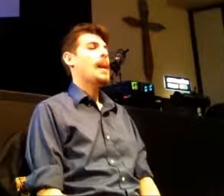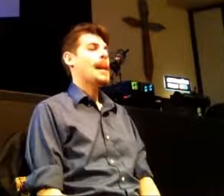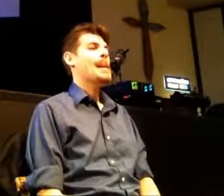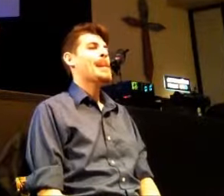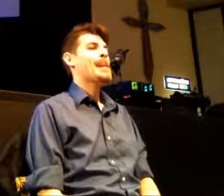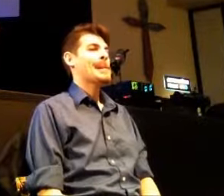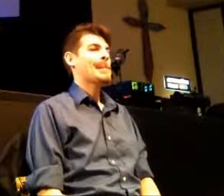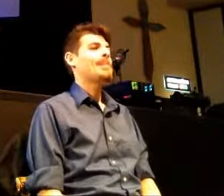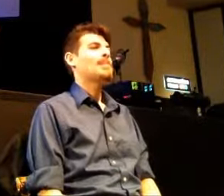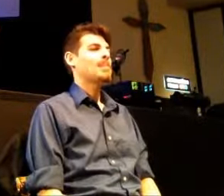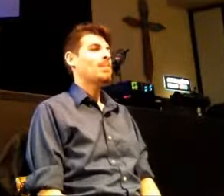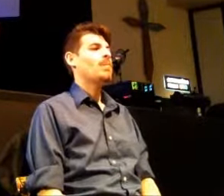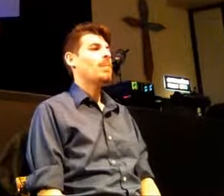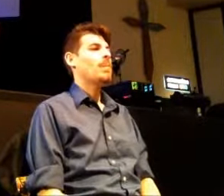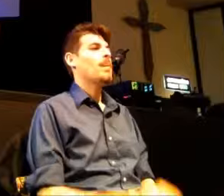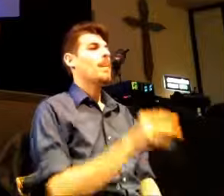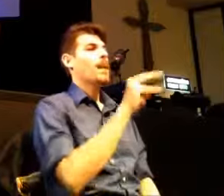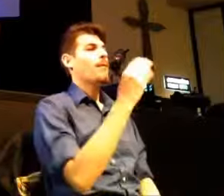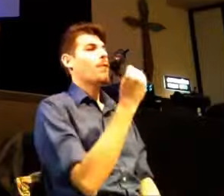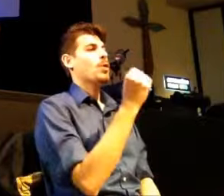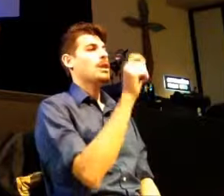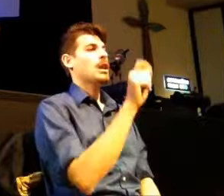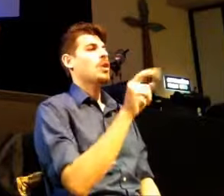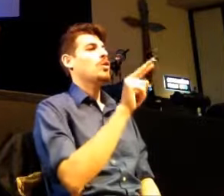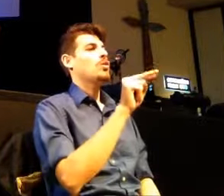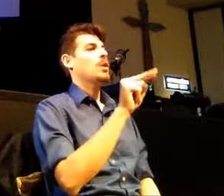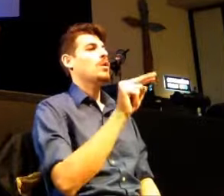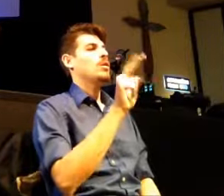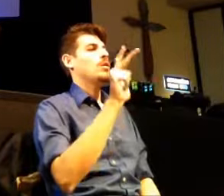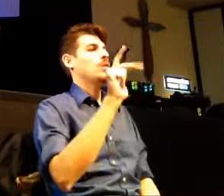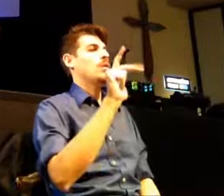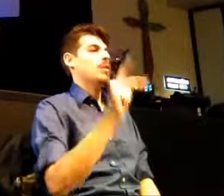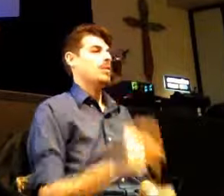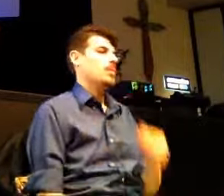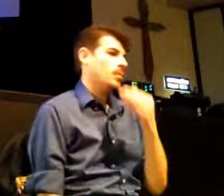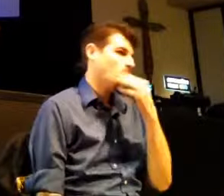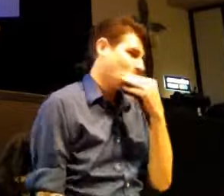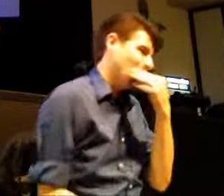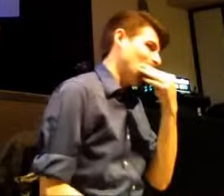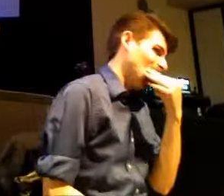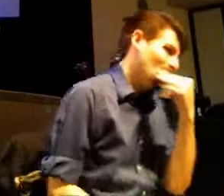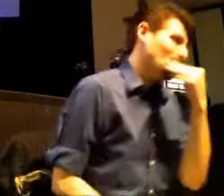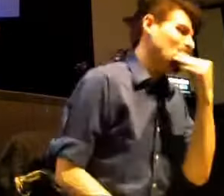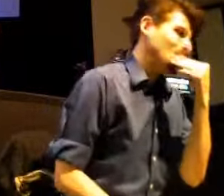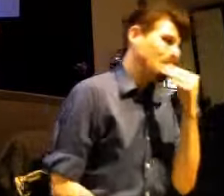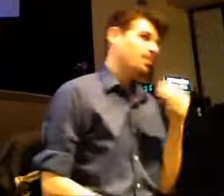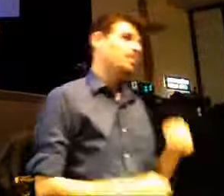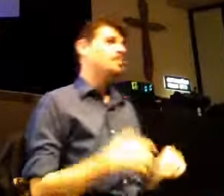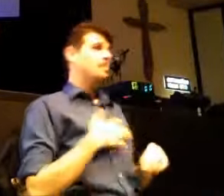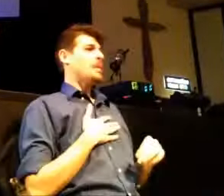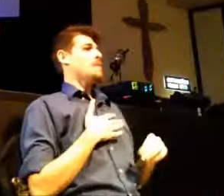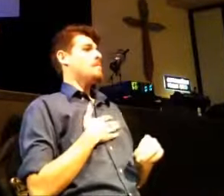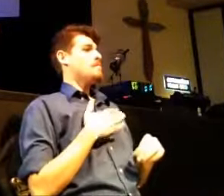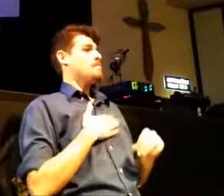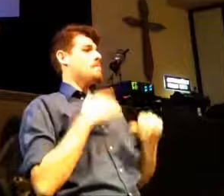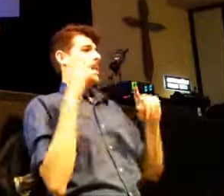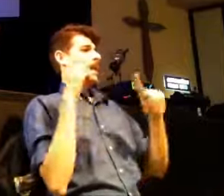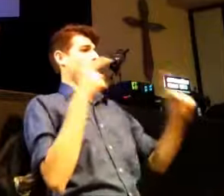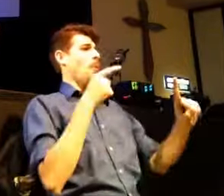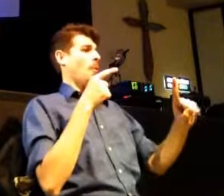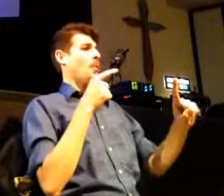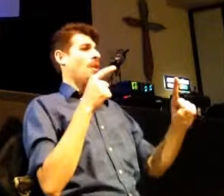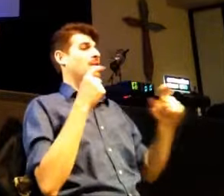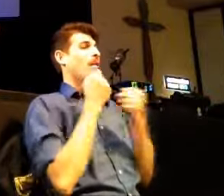that will help me experience both wisdom and freedom in fresh new ways in my life here.